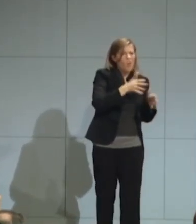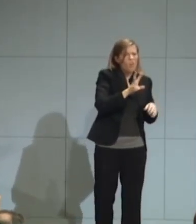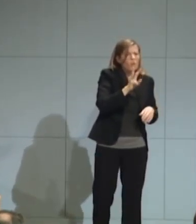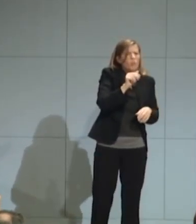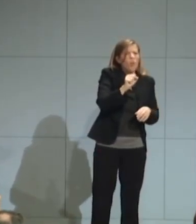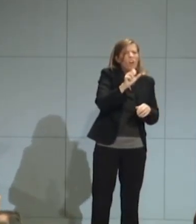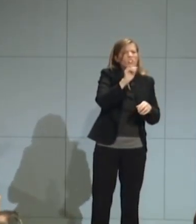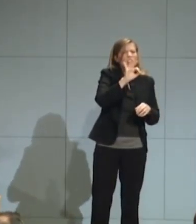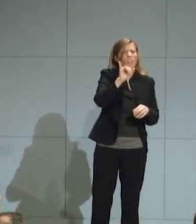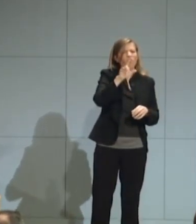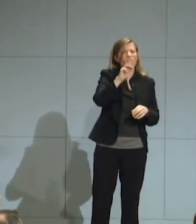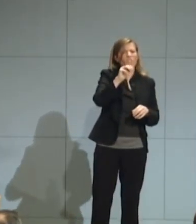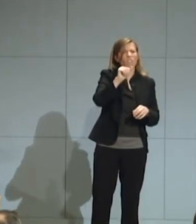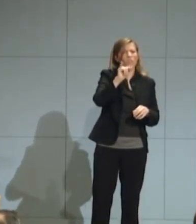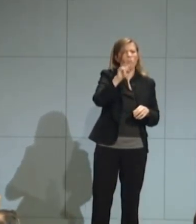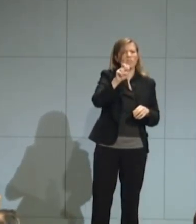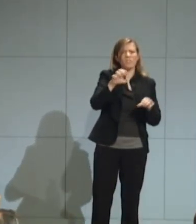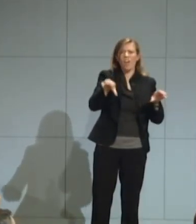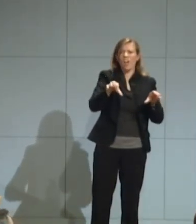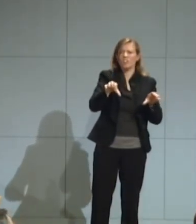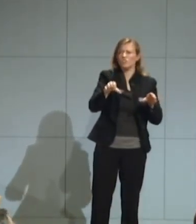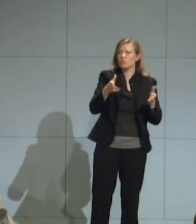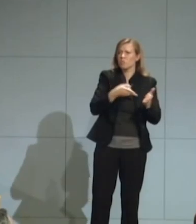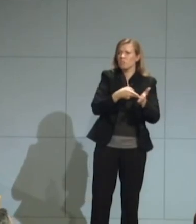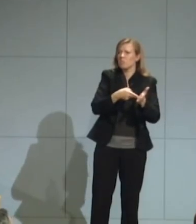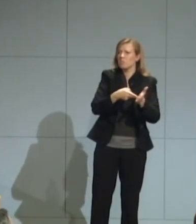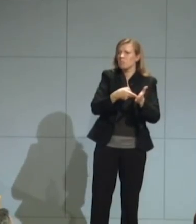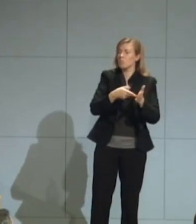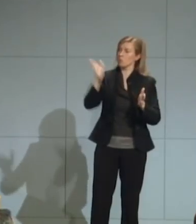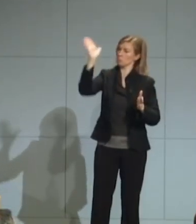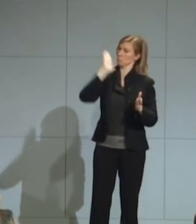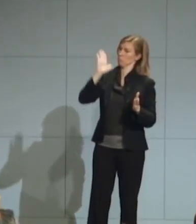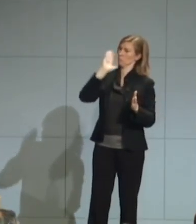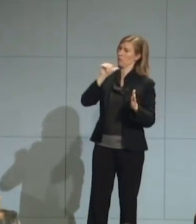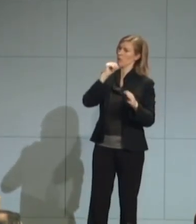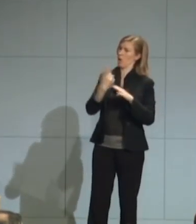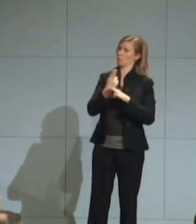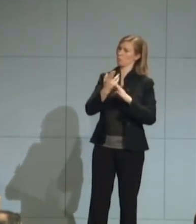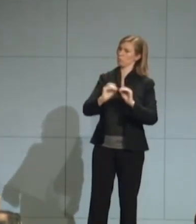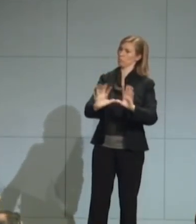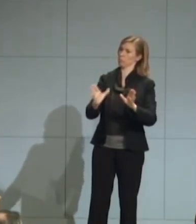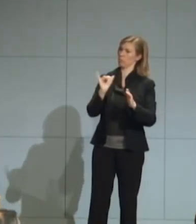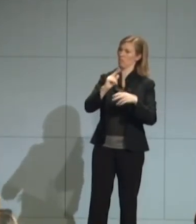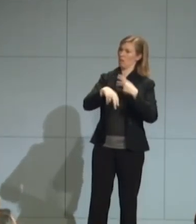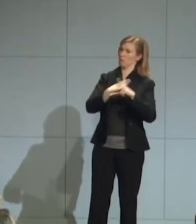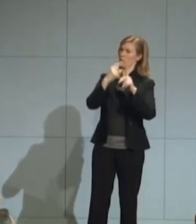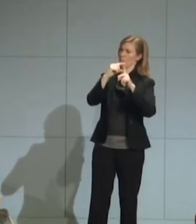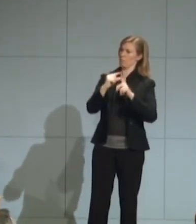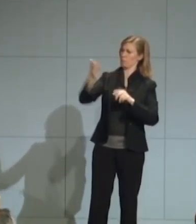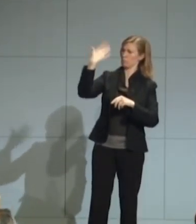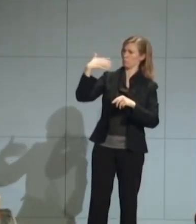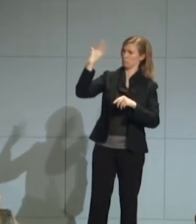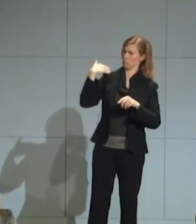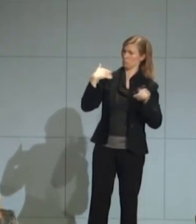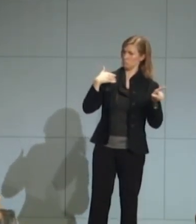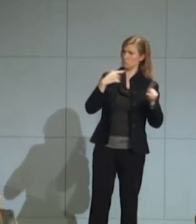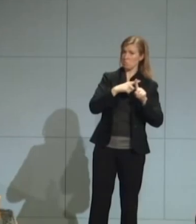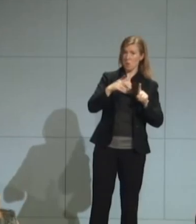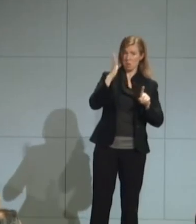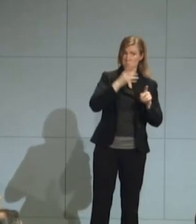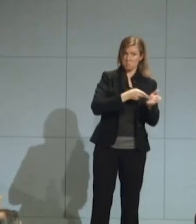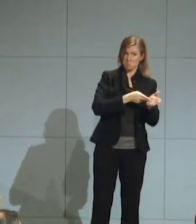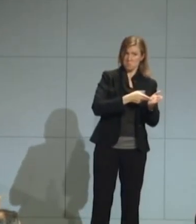the political universe. It is a property of the economic universe. So those things which happen in